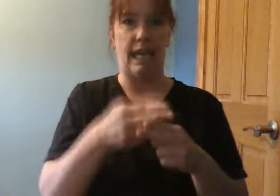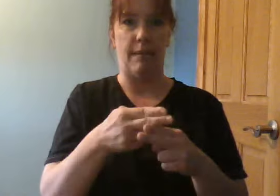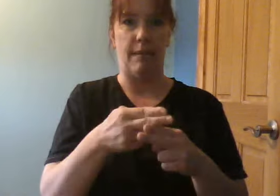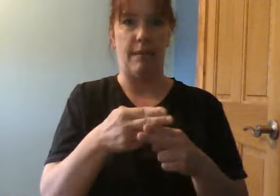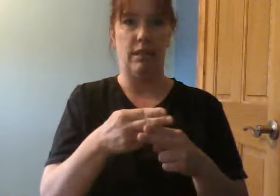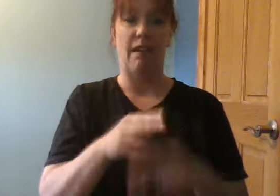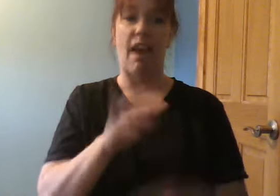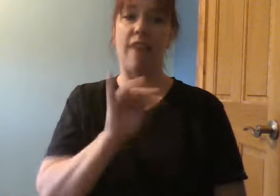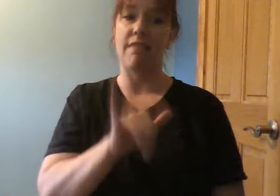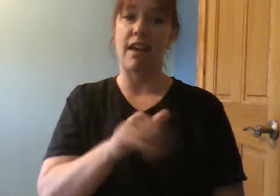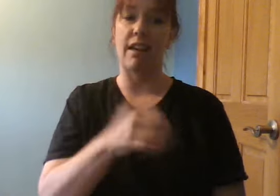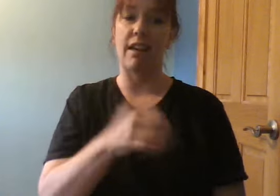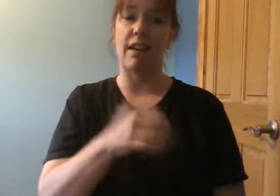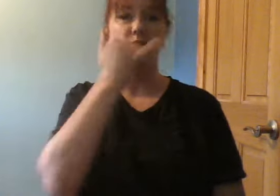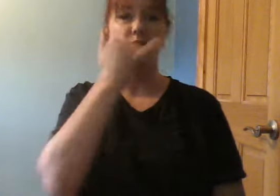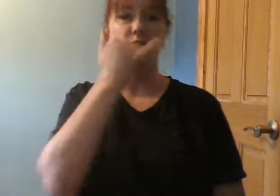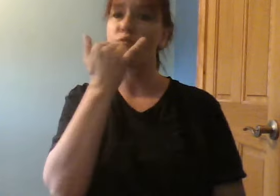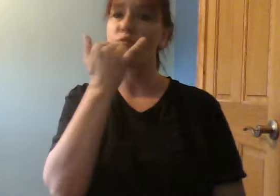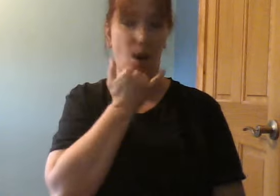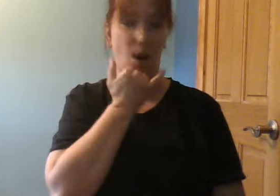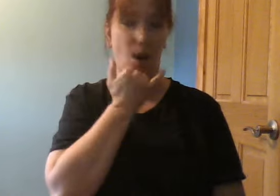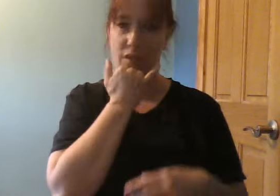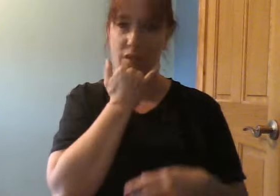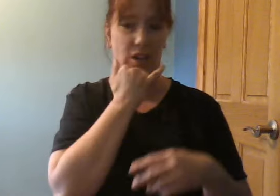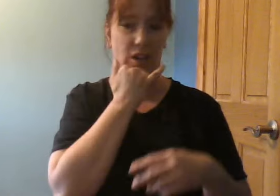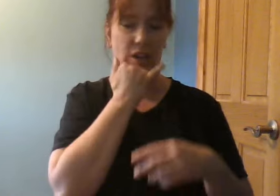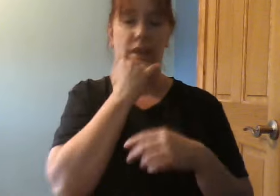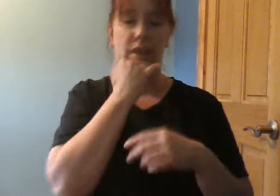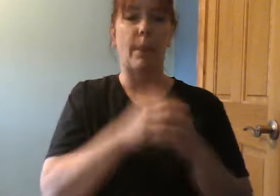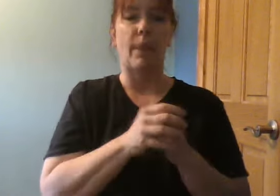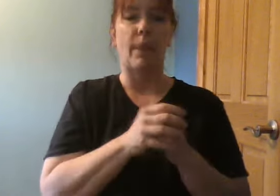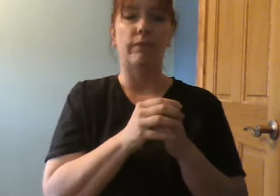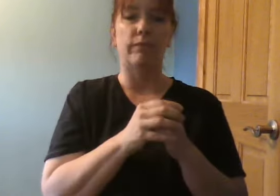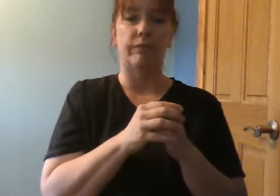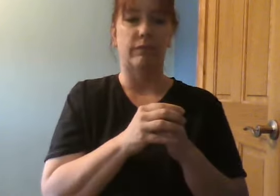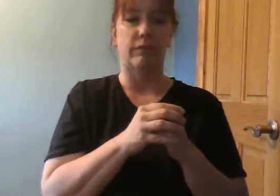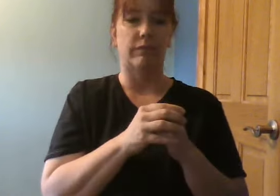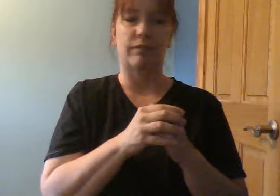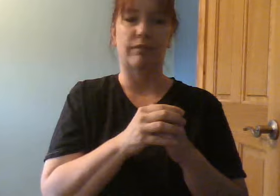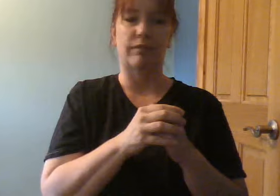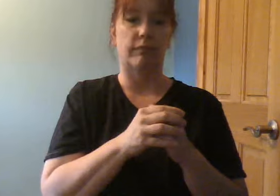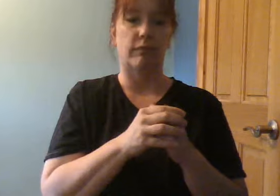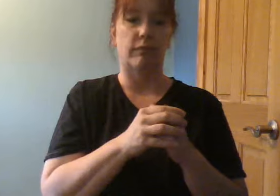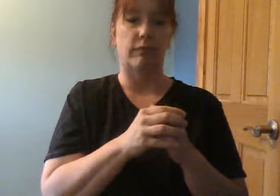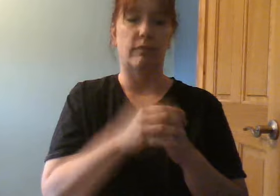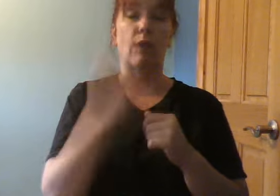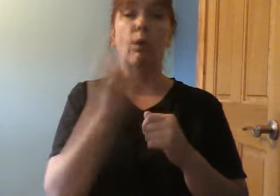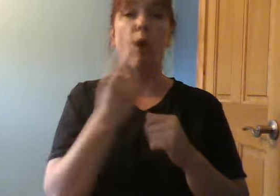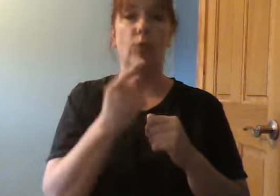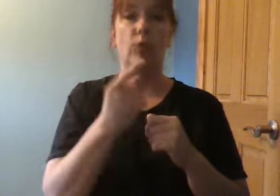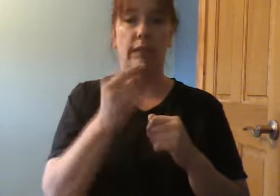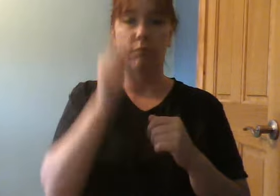a fundamentally reactionary view of identity, and it's going to get us into all sorts of trouble. And so what I thought I'd do is I'll